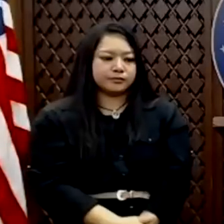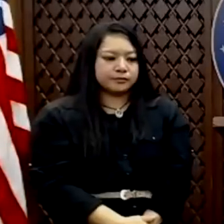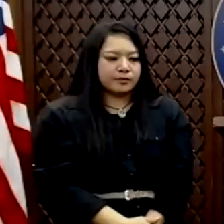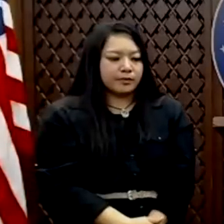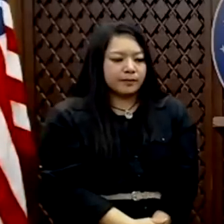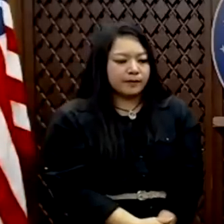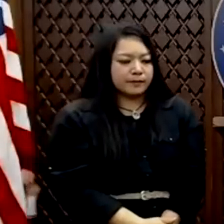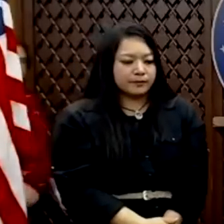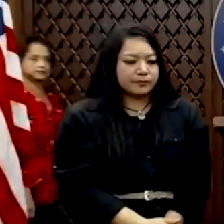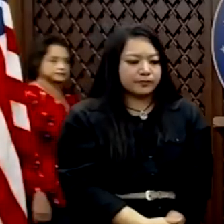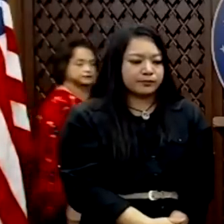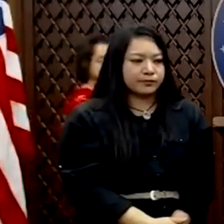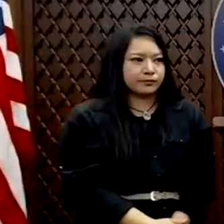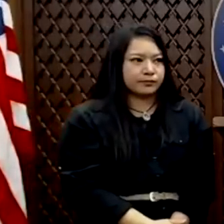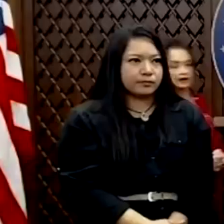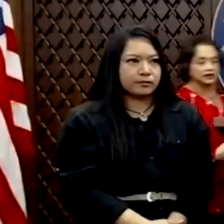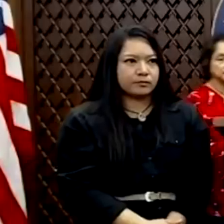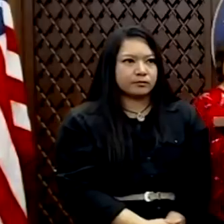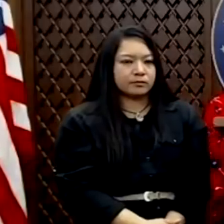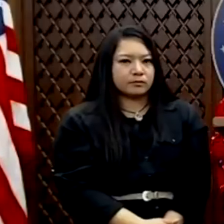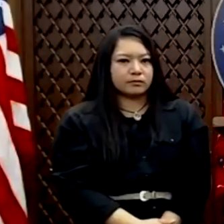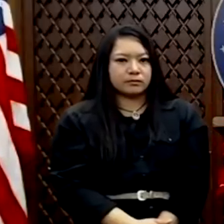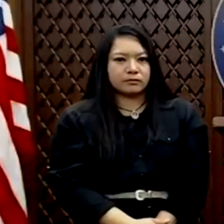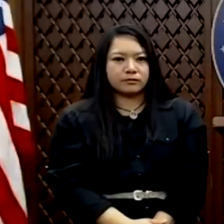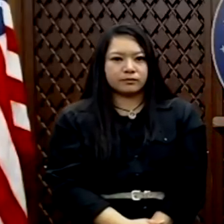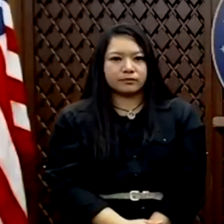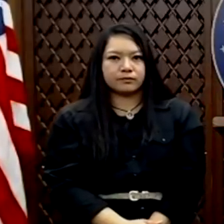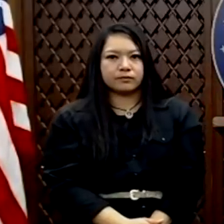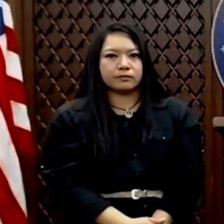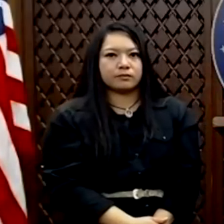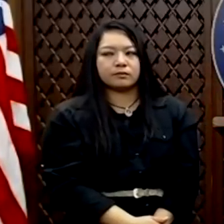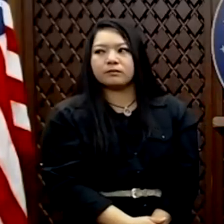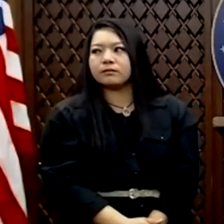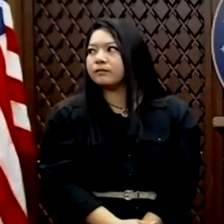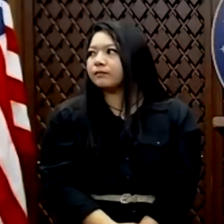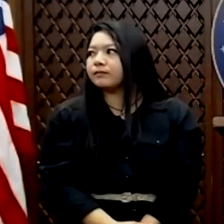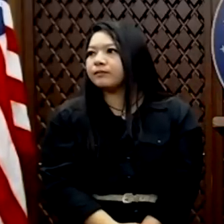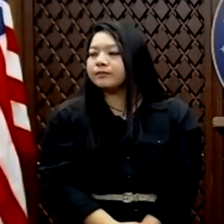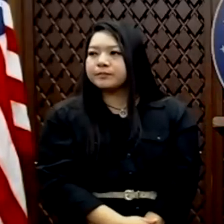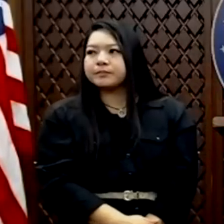Thank you, Admiral. Thank you, Governor. Thank you, Nestor.